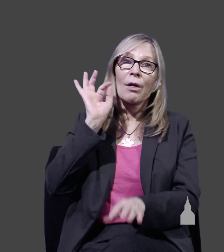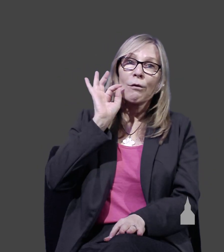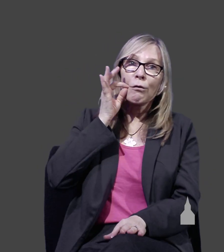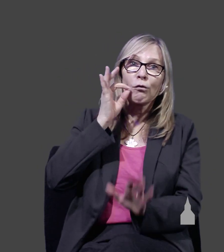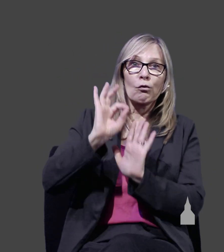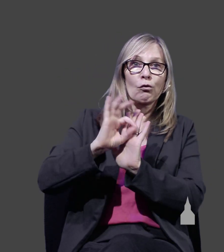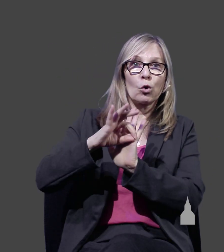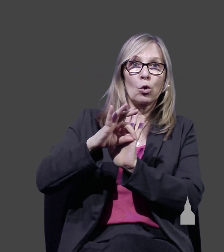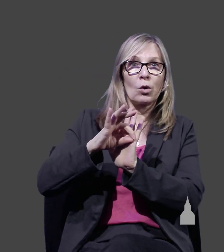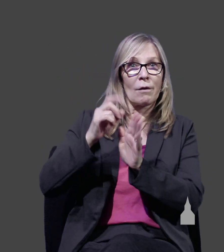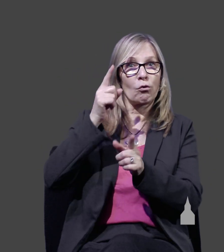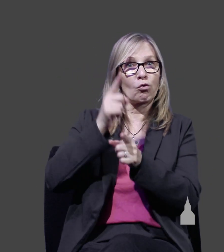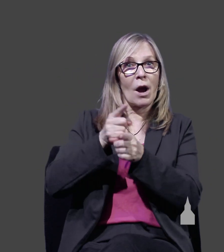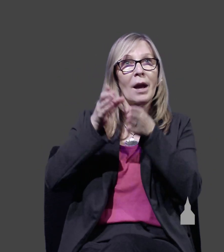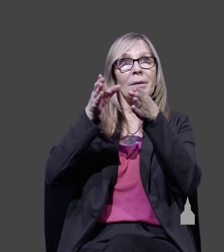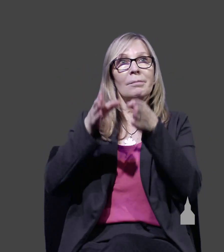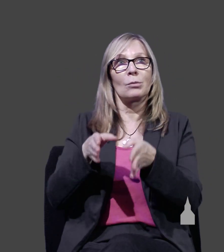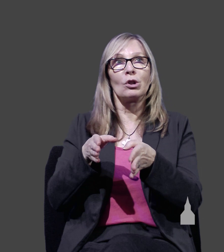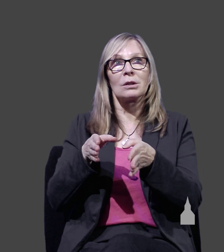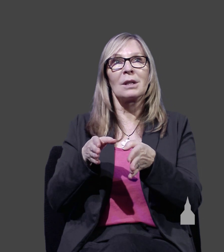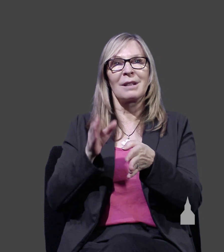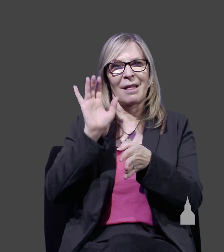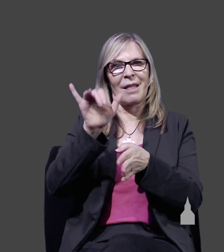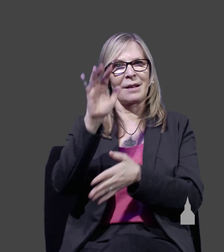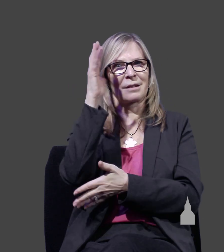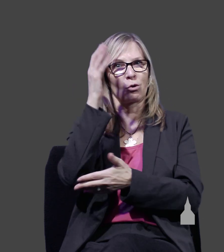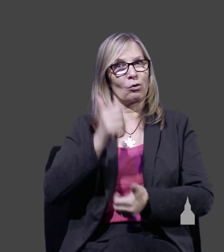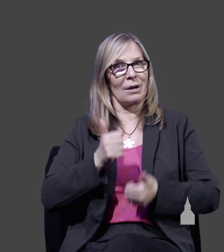is wise wins souls.